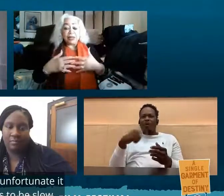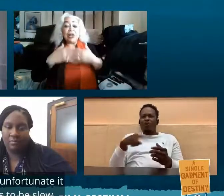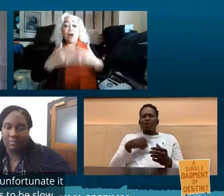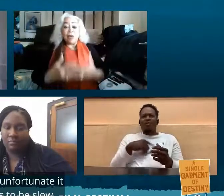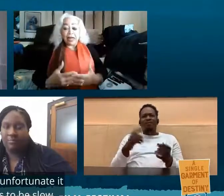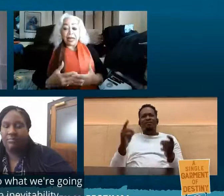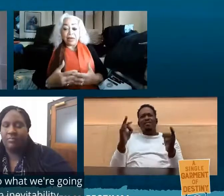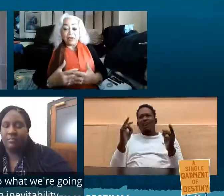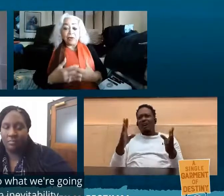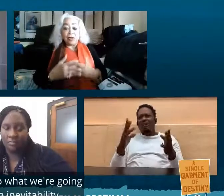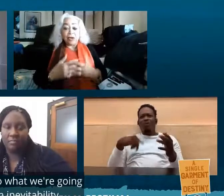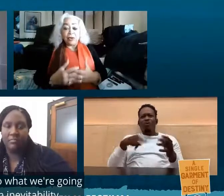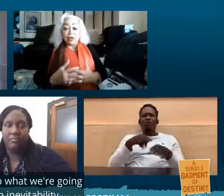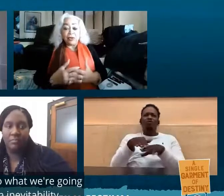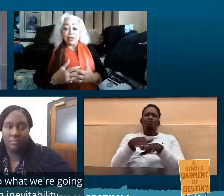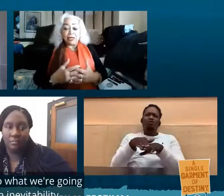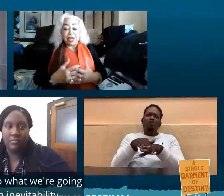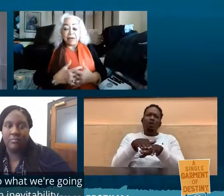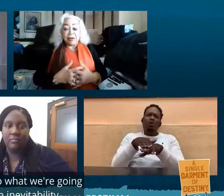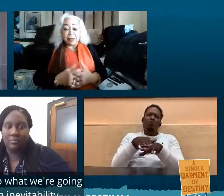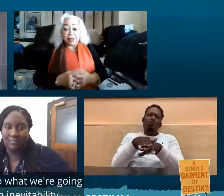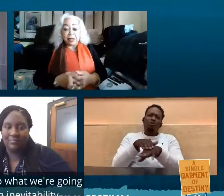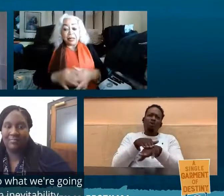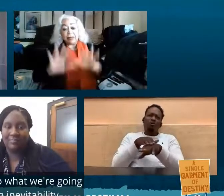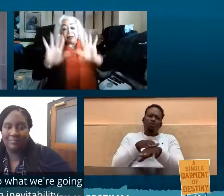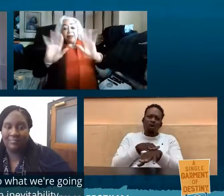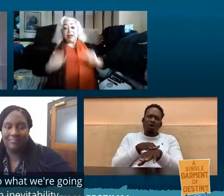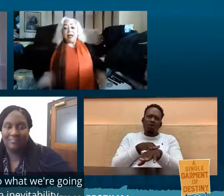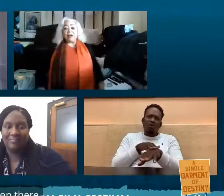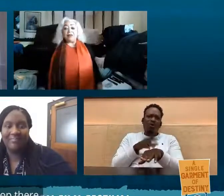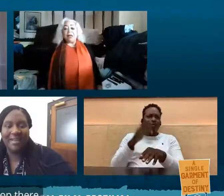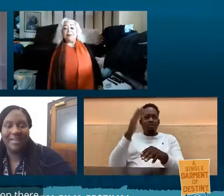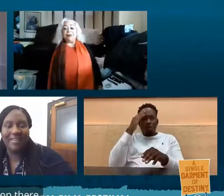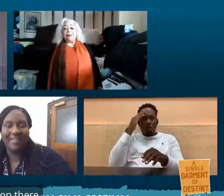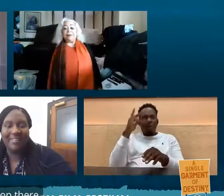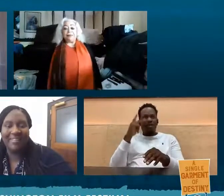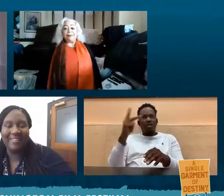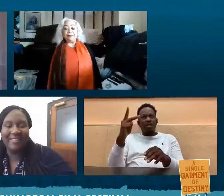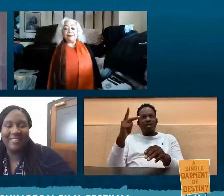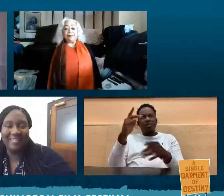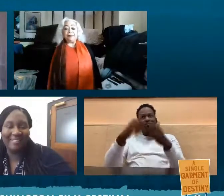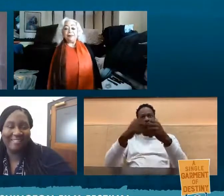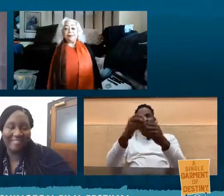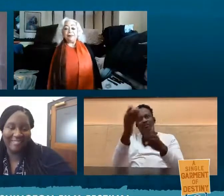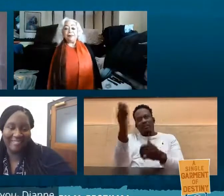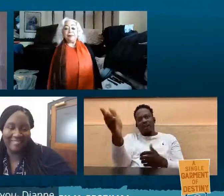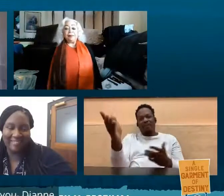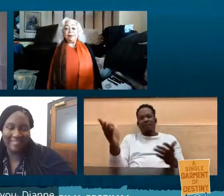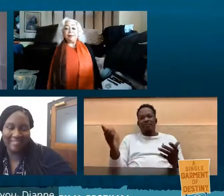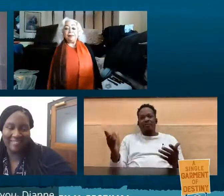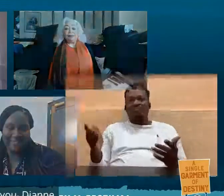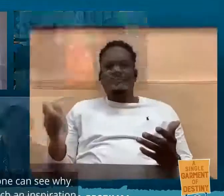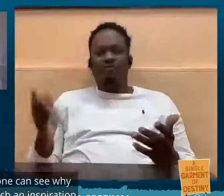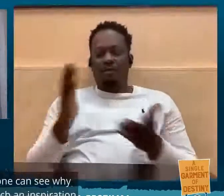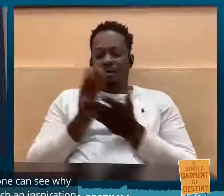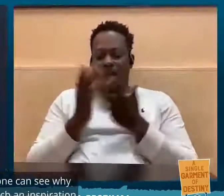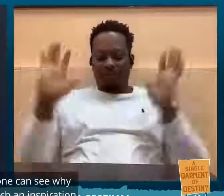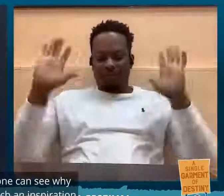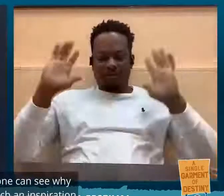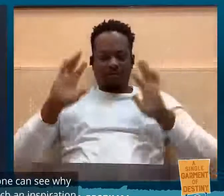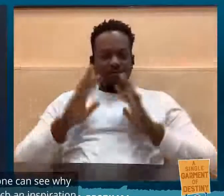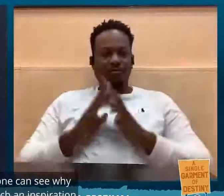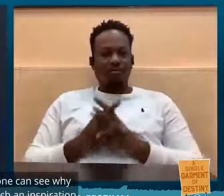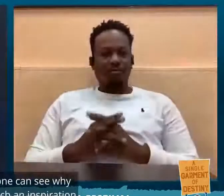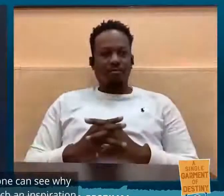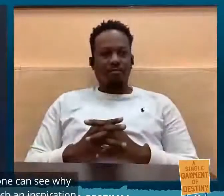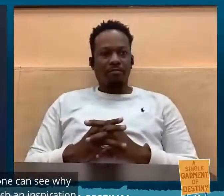us to be slow in getting to what we are going to do is an inevitability. I'll stop there. Thank you, Diane. And everyone